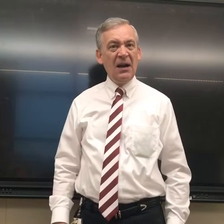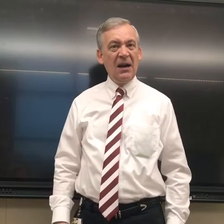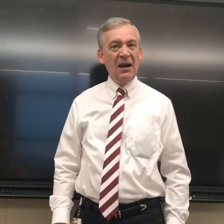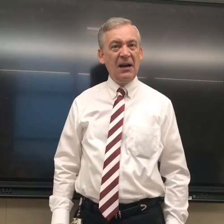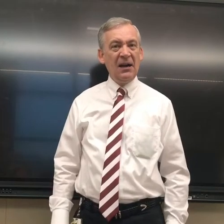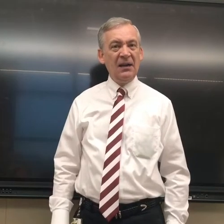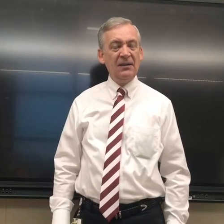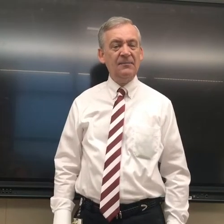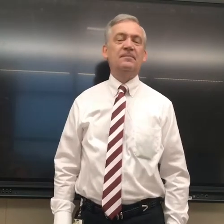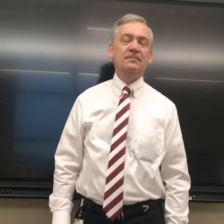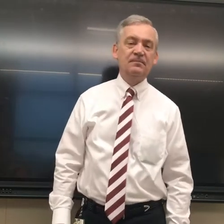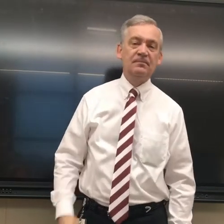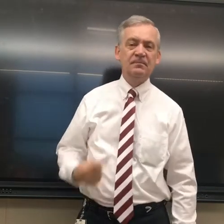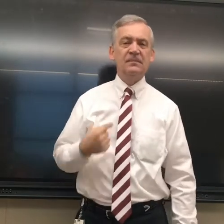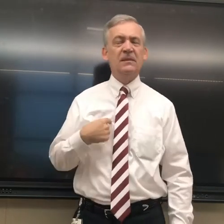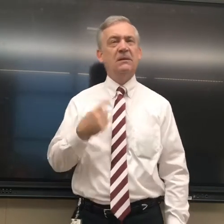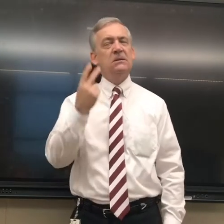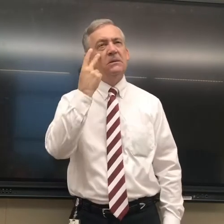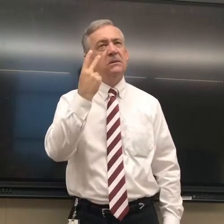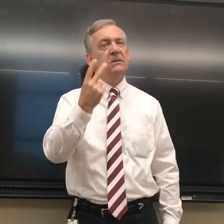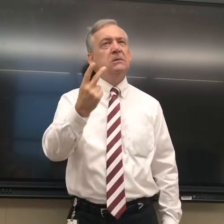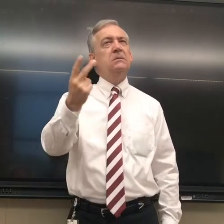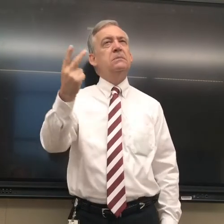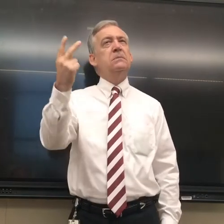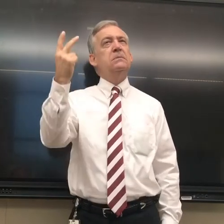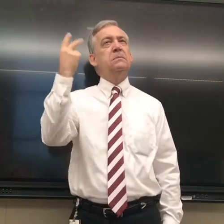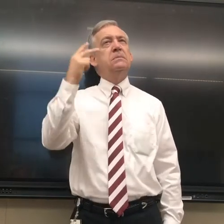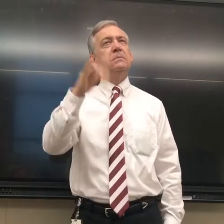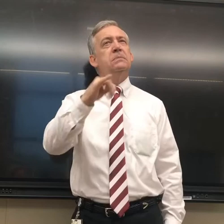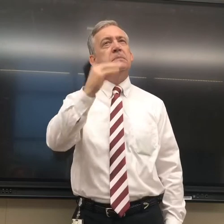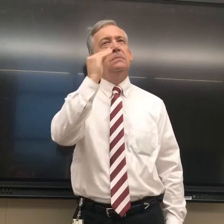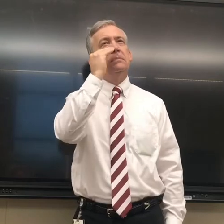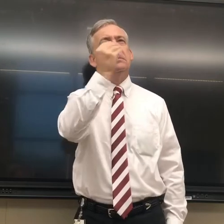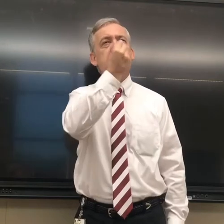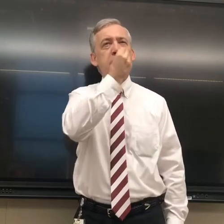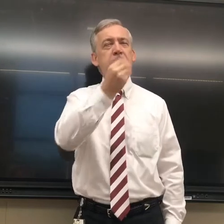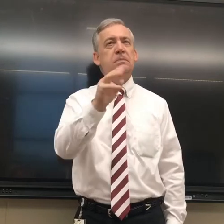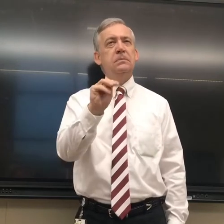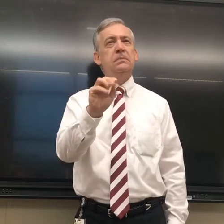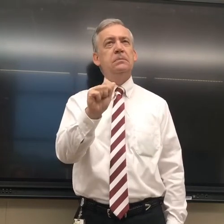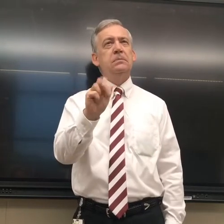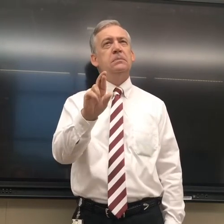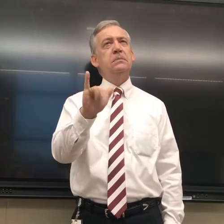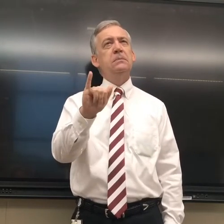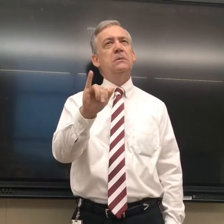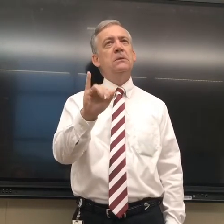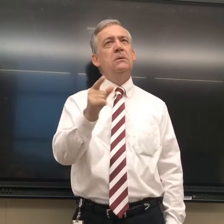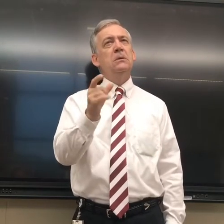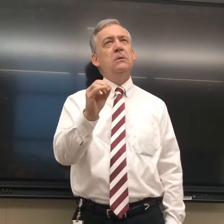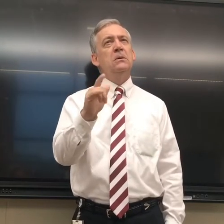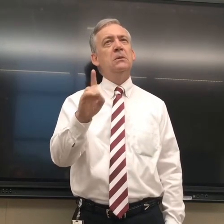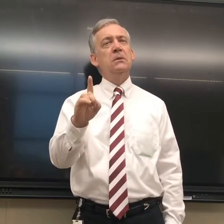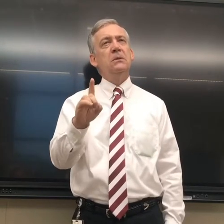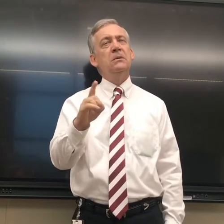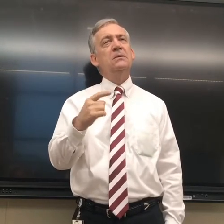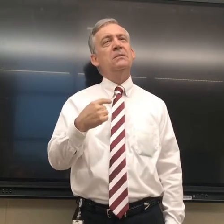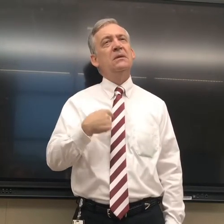Whenever the memory of those marigolds flashes across my mind, a strange nostalgia comes